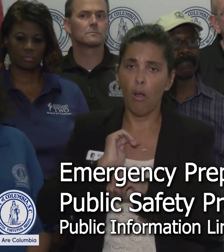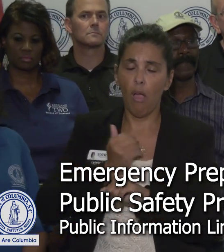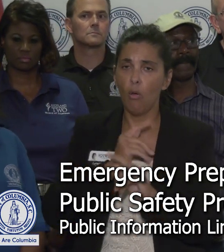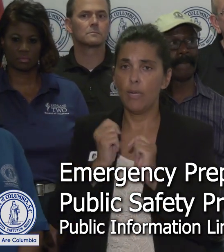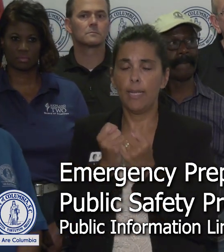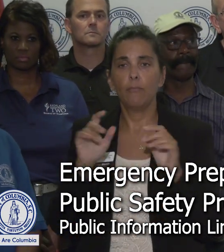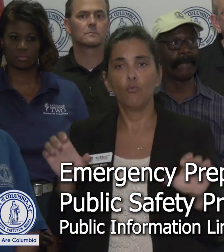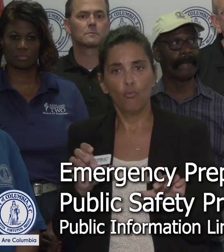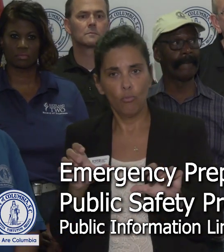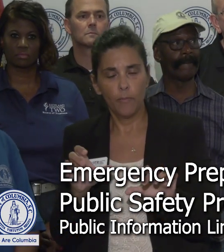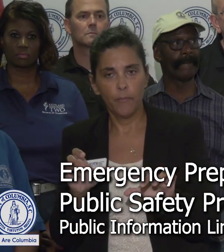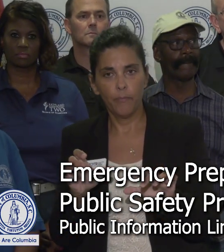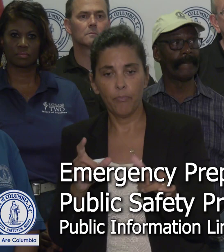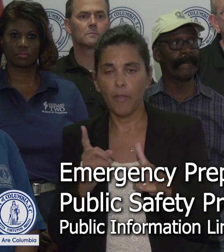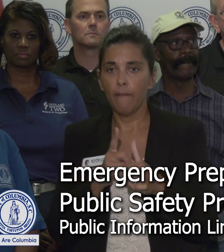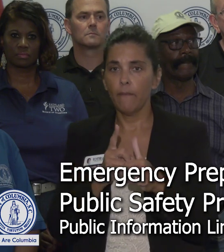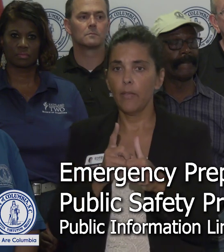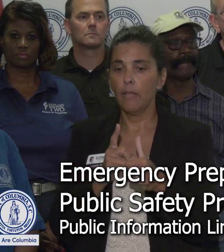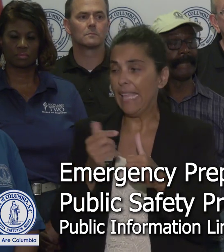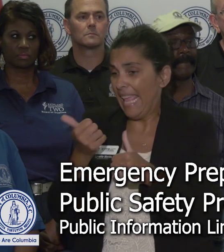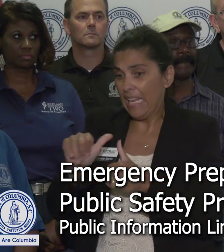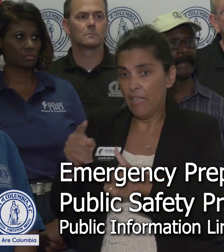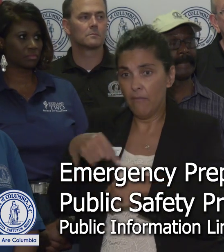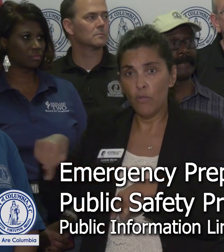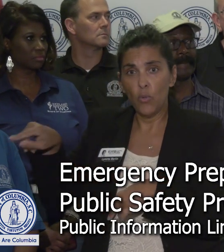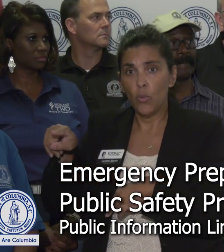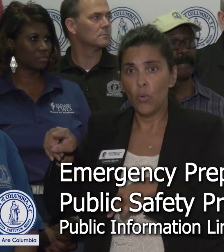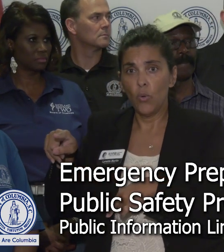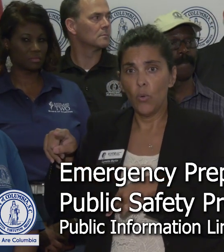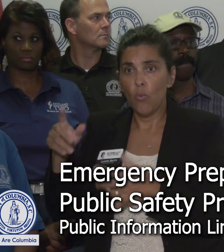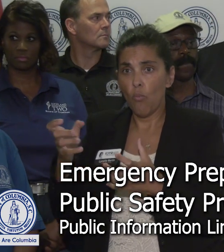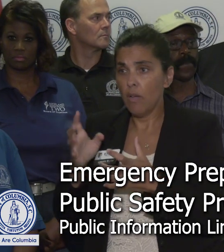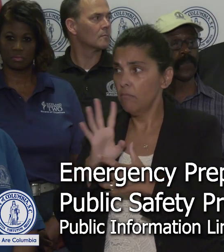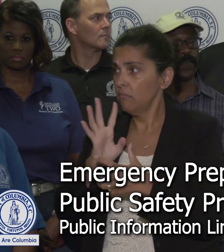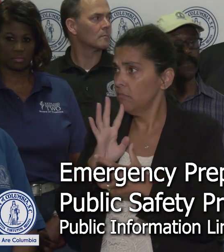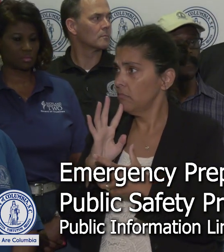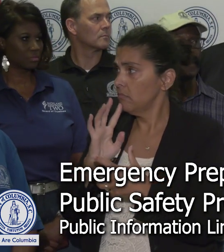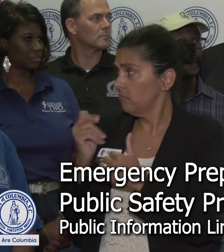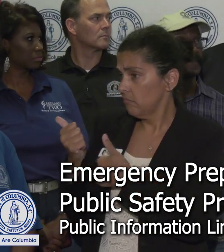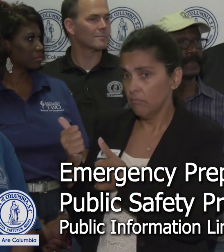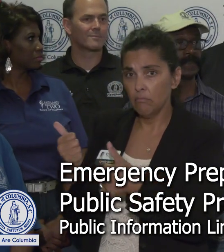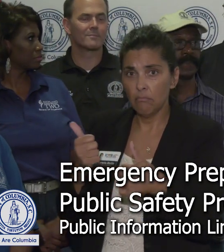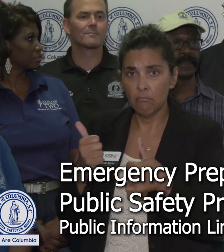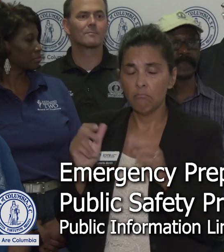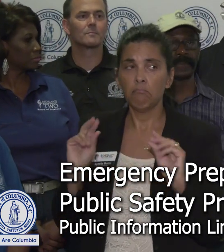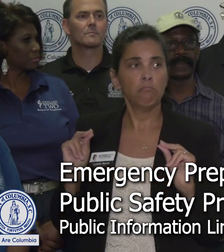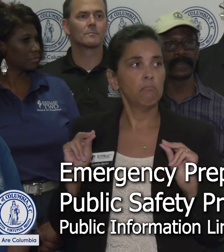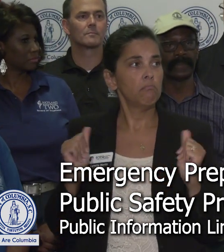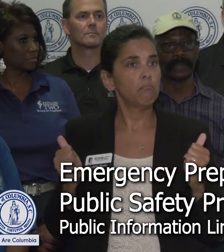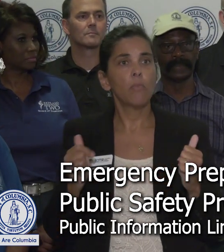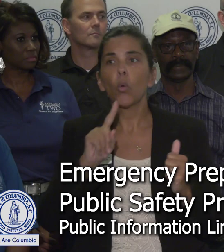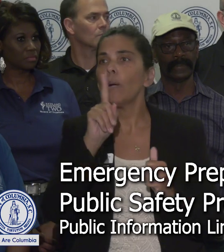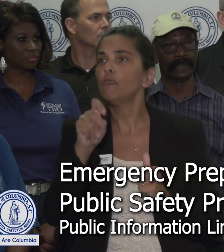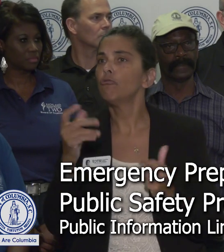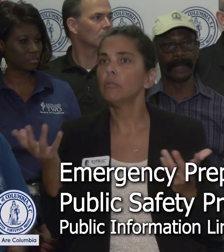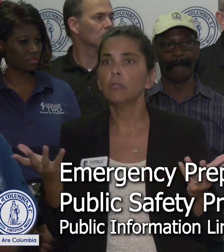working together. First, any of my colleagues, any of you wants to speak as well? Are we good? Okay. Questions?